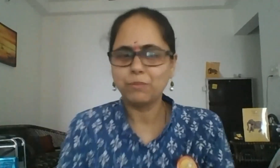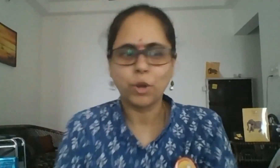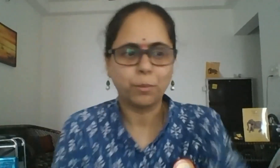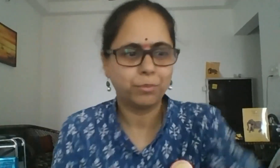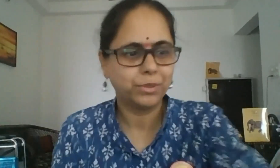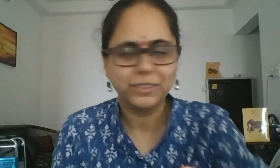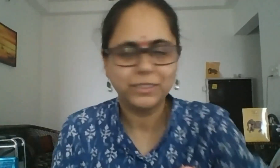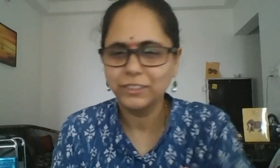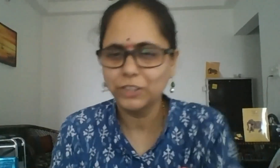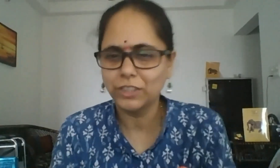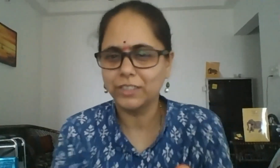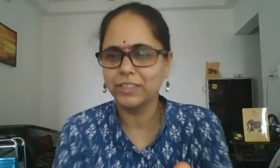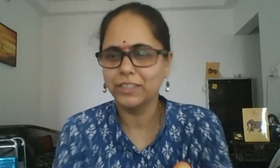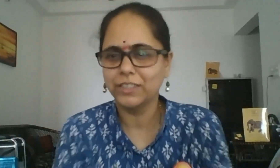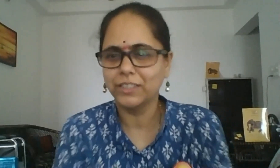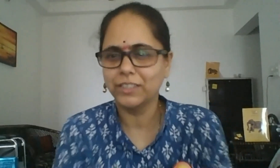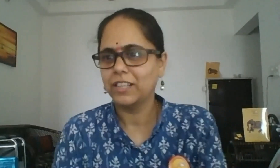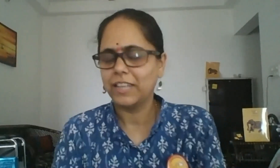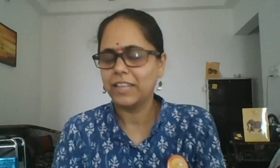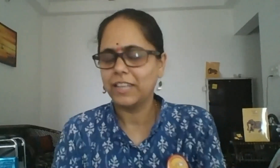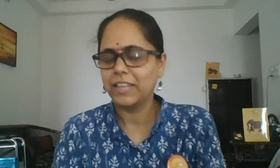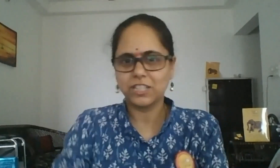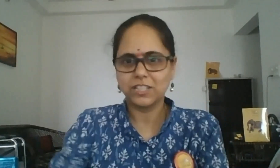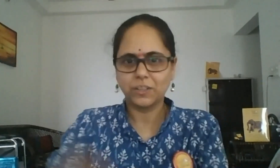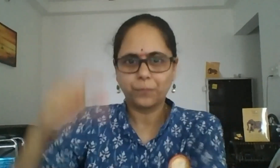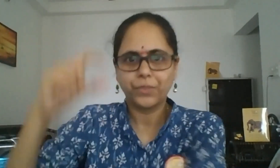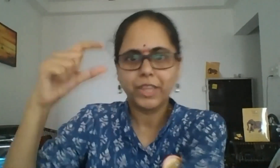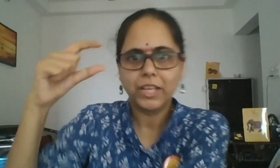Laptop, good. Next.